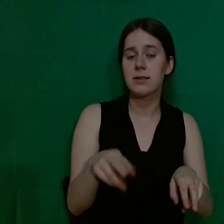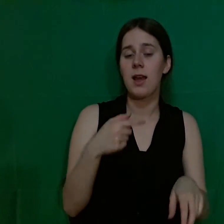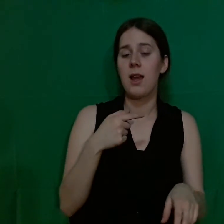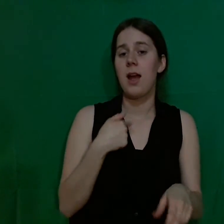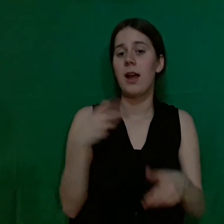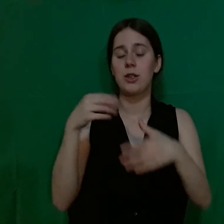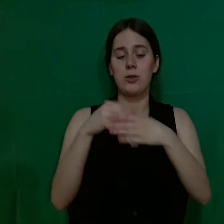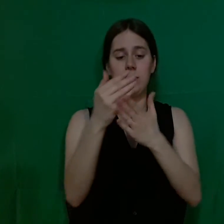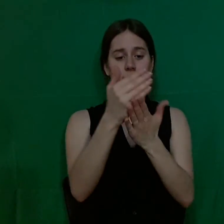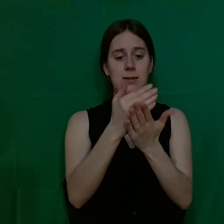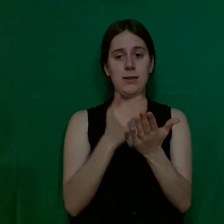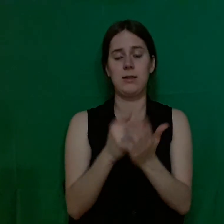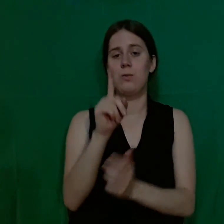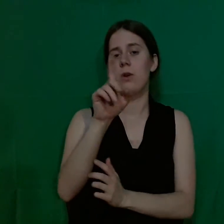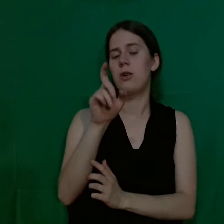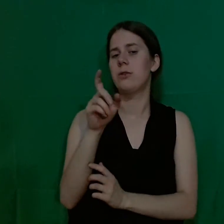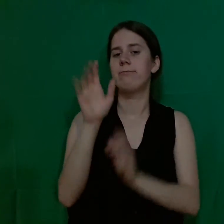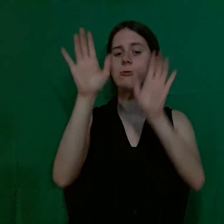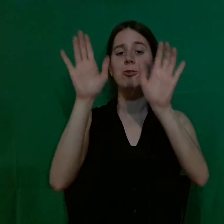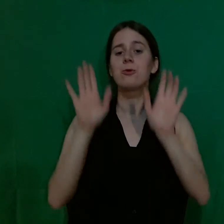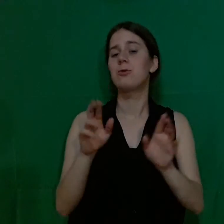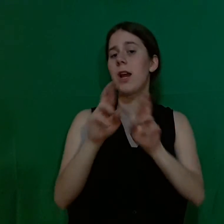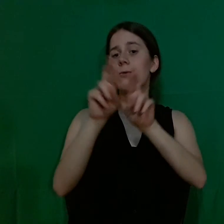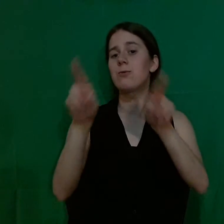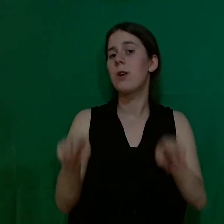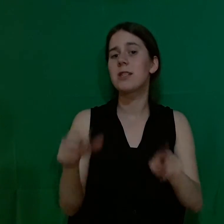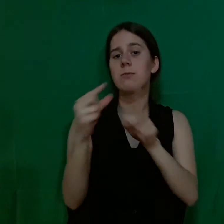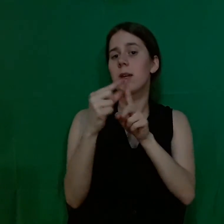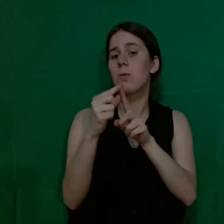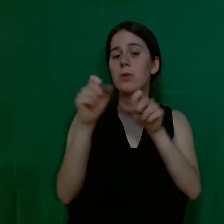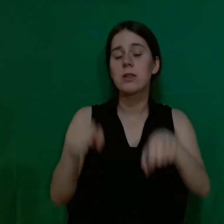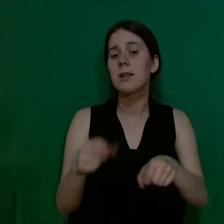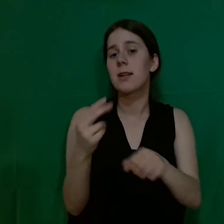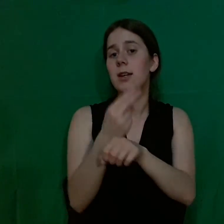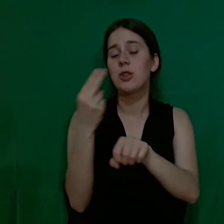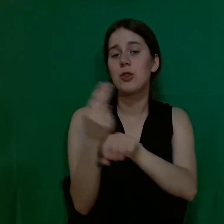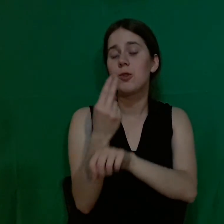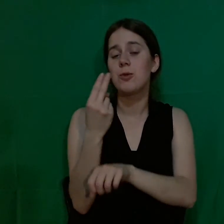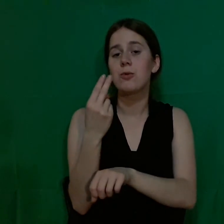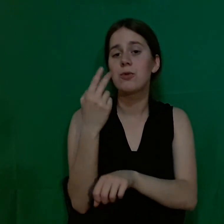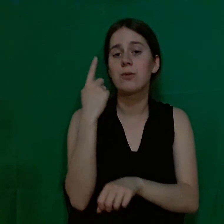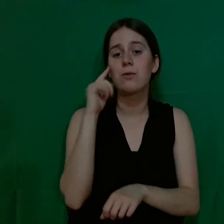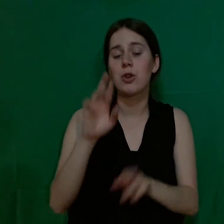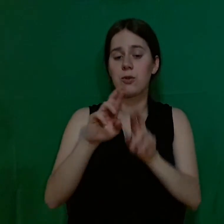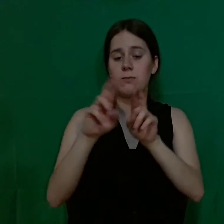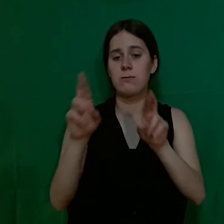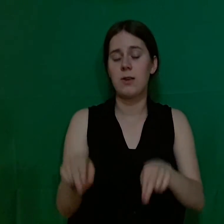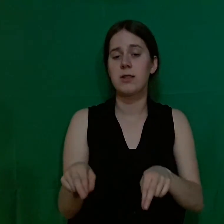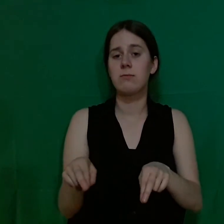are to use instead of just regular plain words. You can use these good resume words.